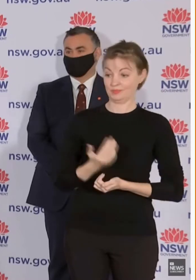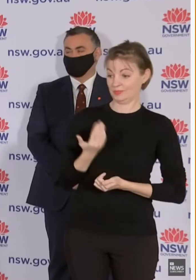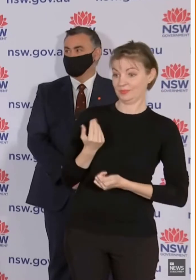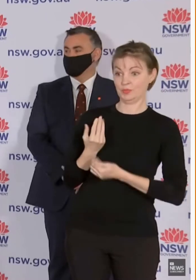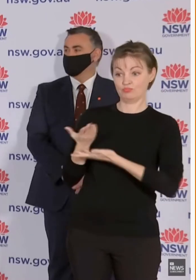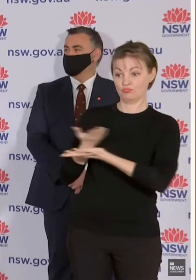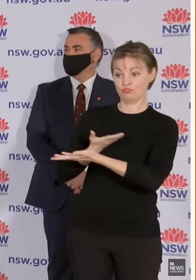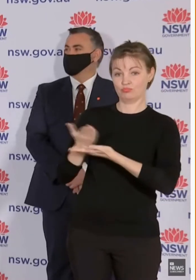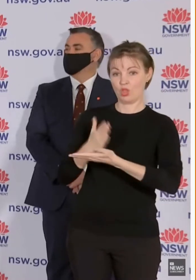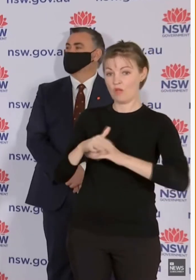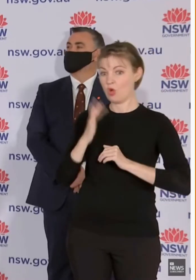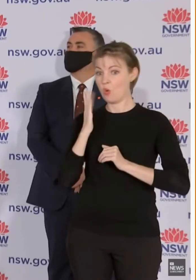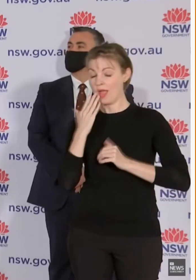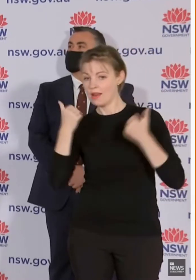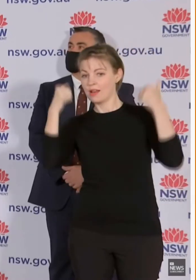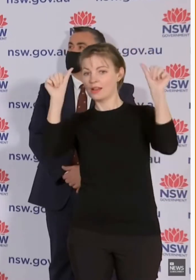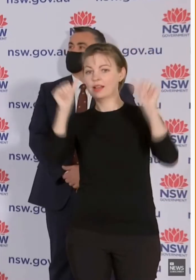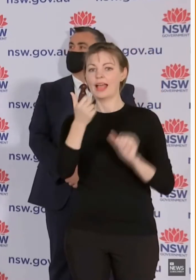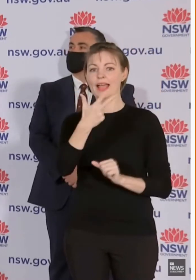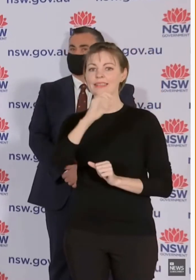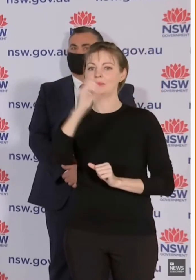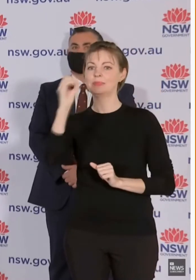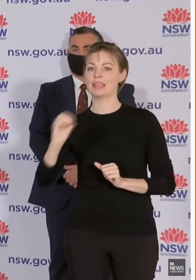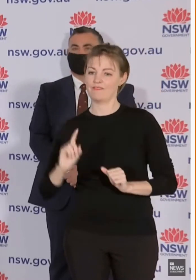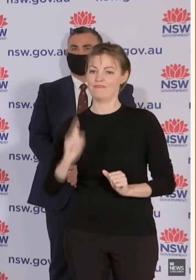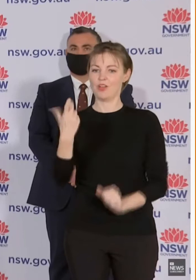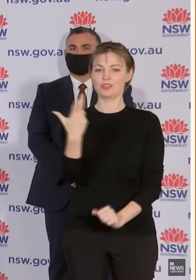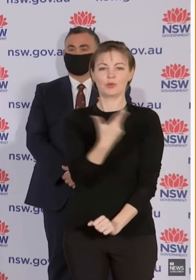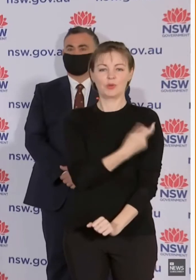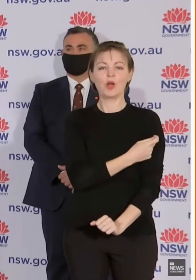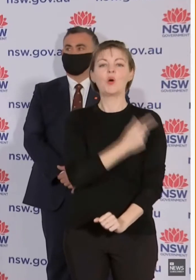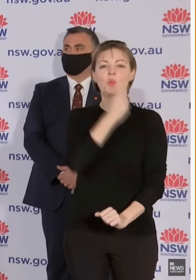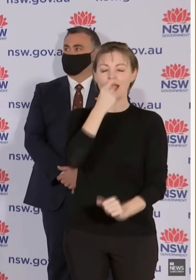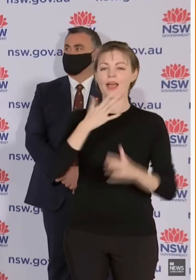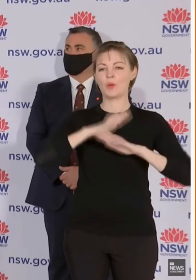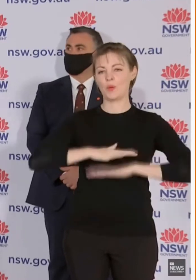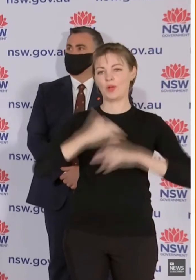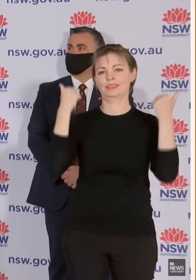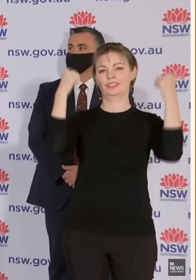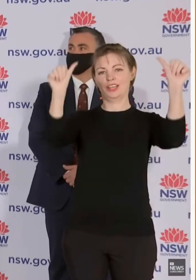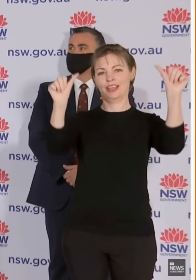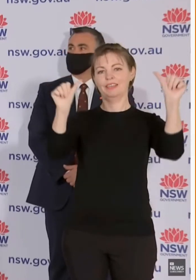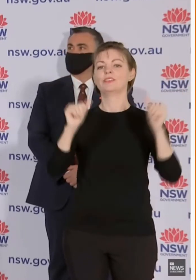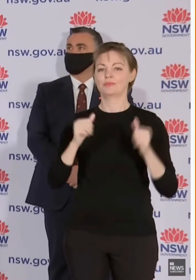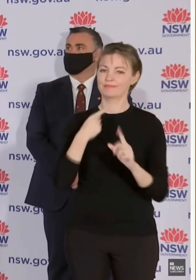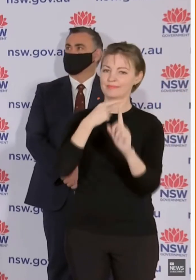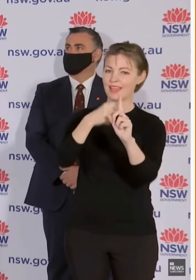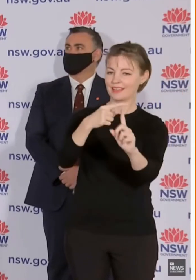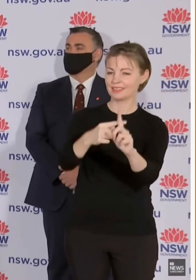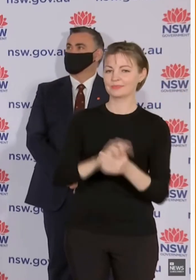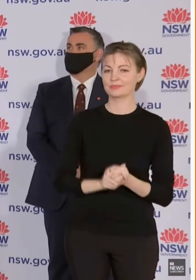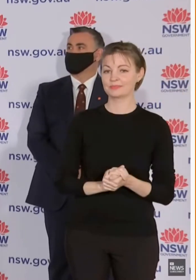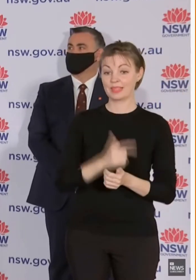first doses get to 80%, we know that we'll be able to reach that target. And it's so critical for us, because whilst 70% will give those of us